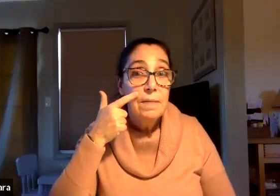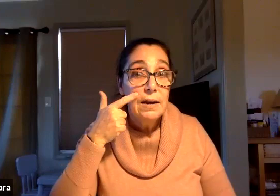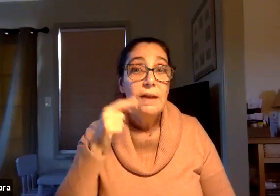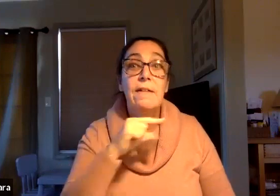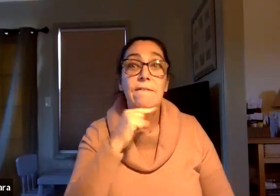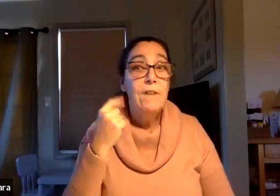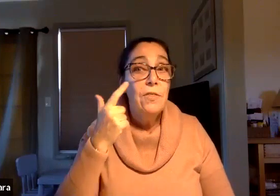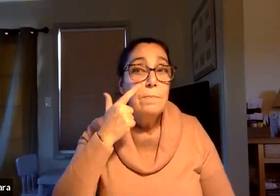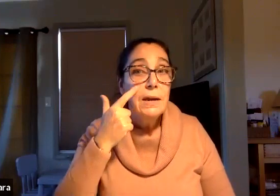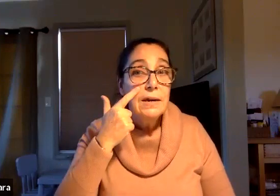Min. Father Min.